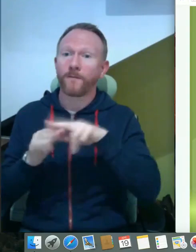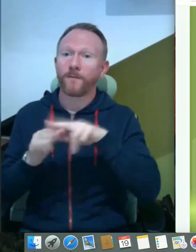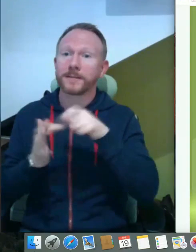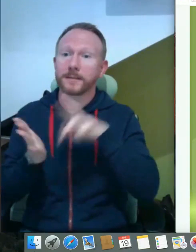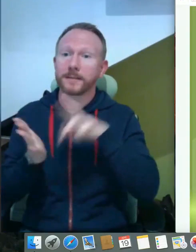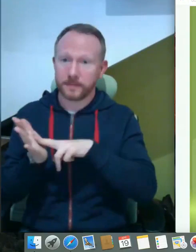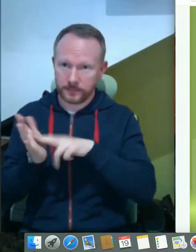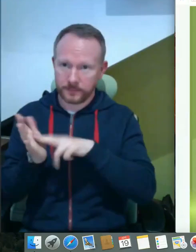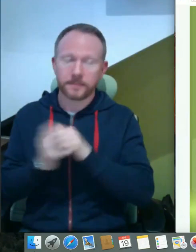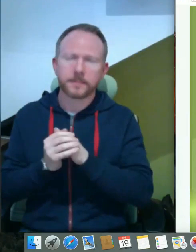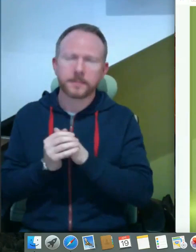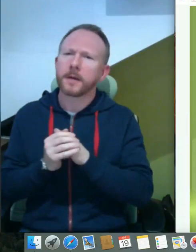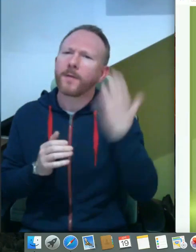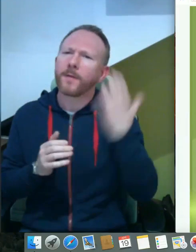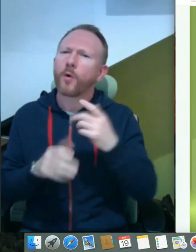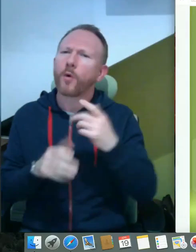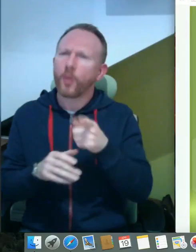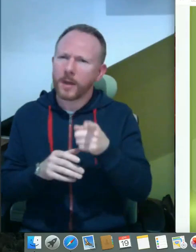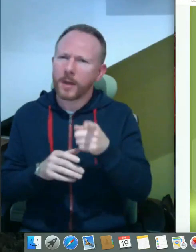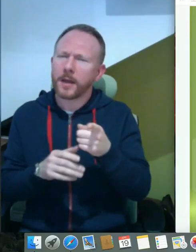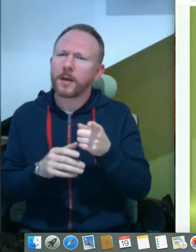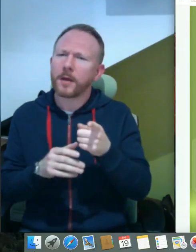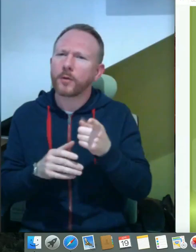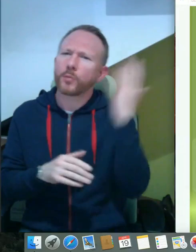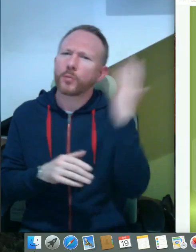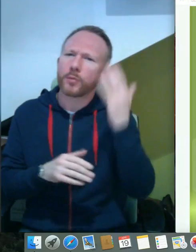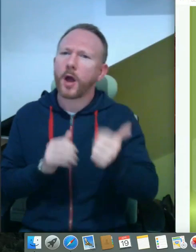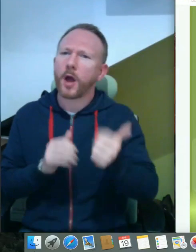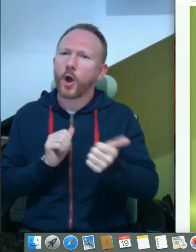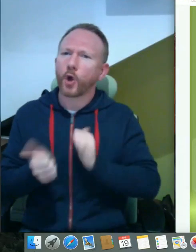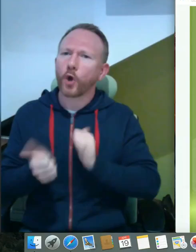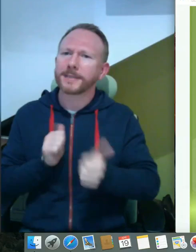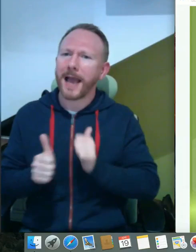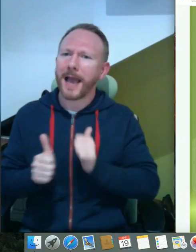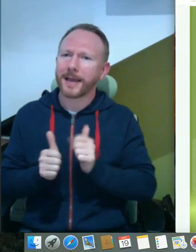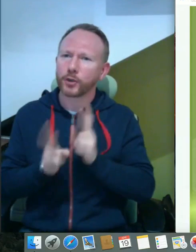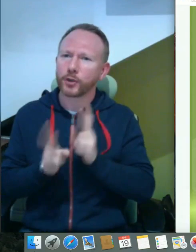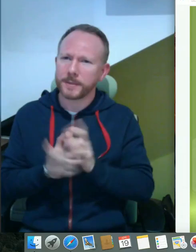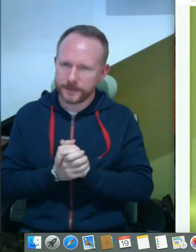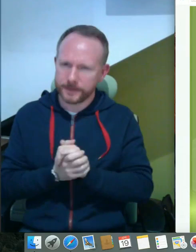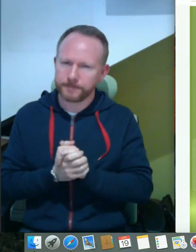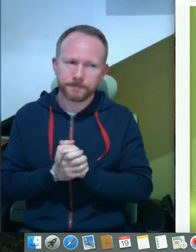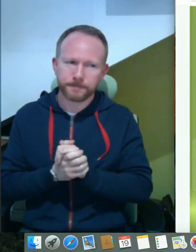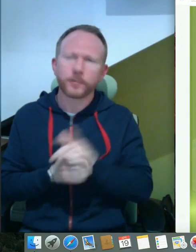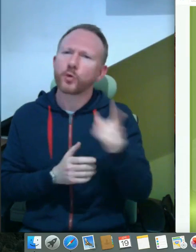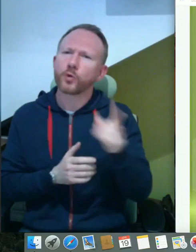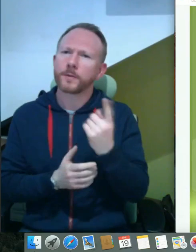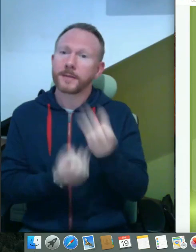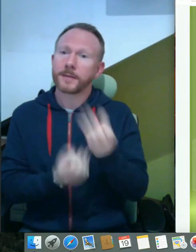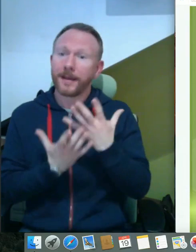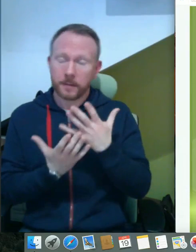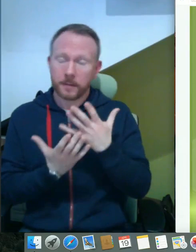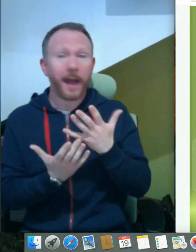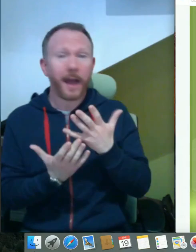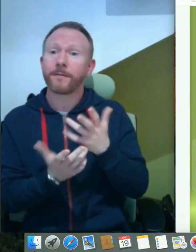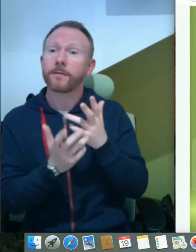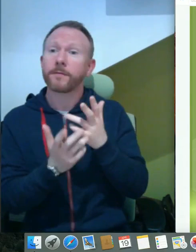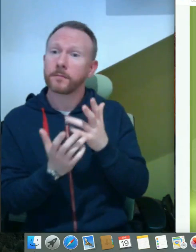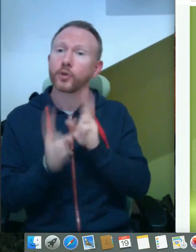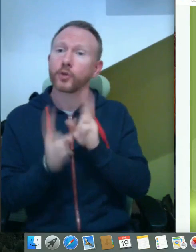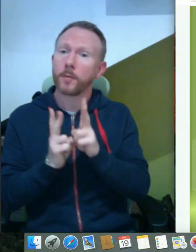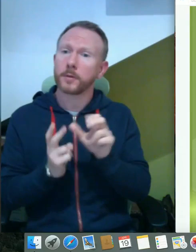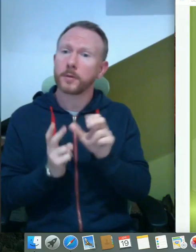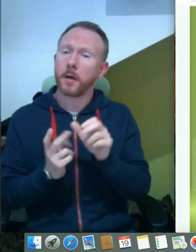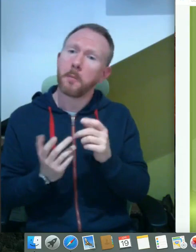about consecutive interpreting. There was an interesting point there that you talked about taking notes.